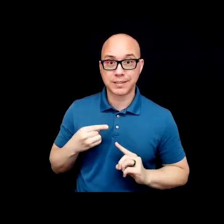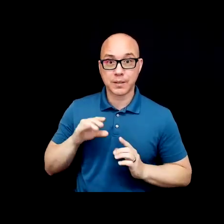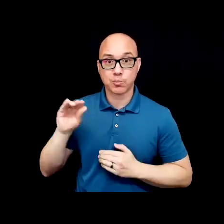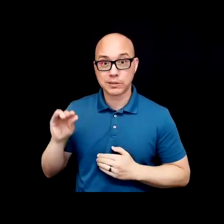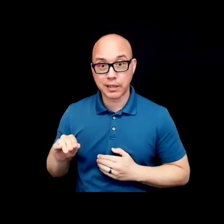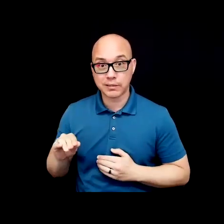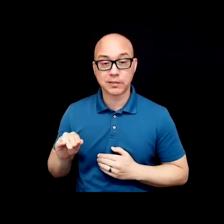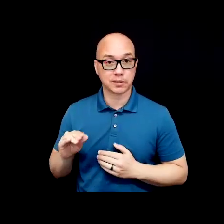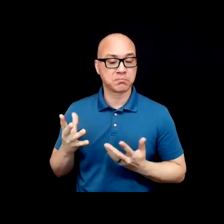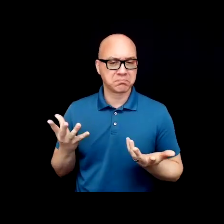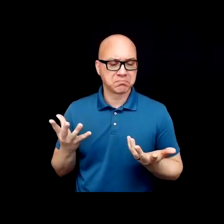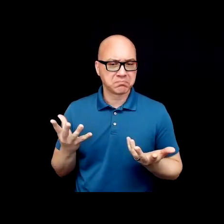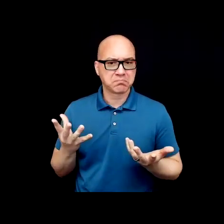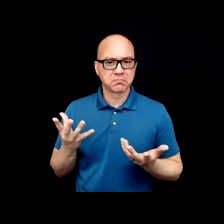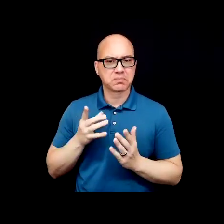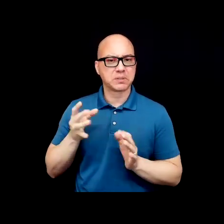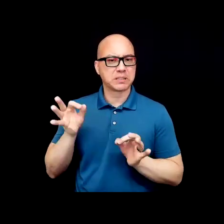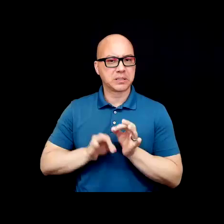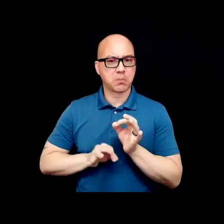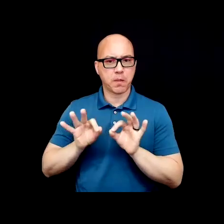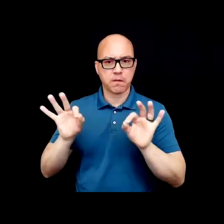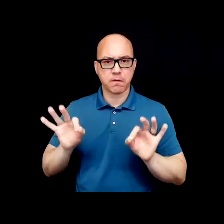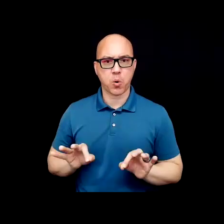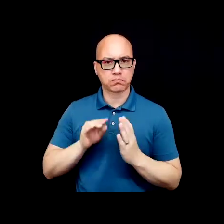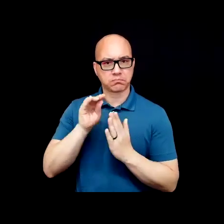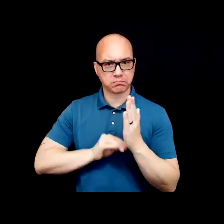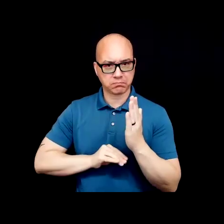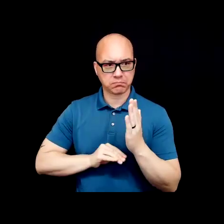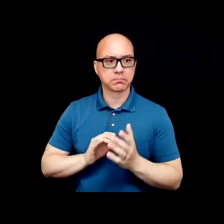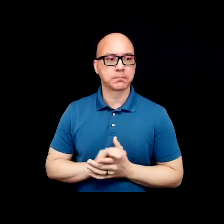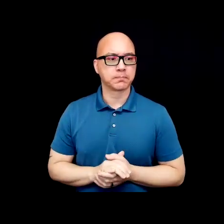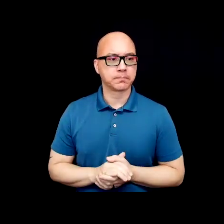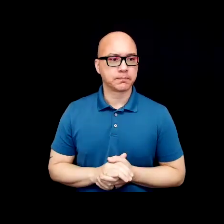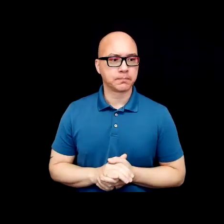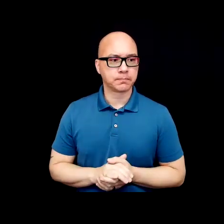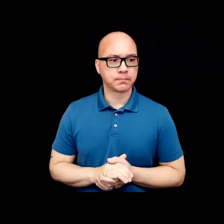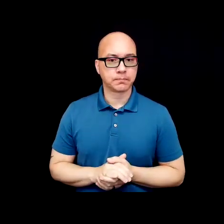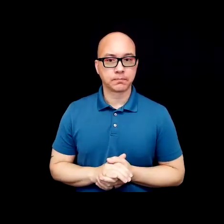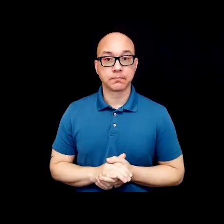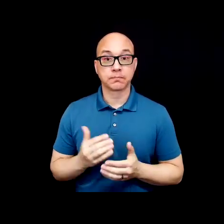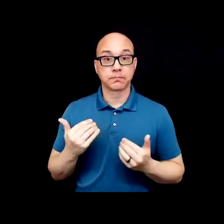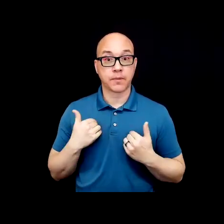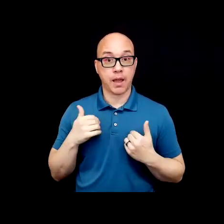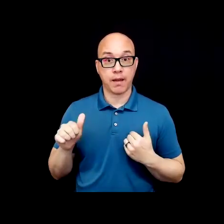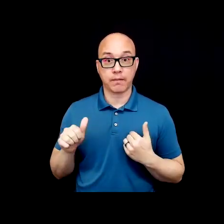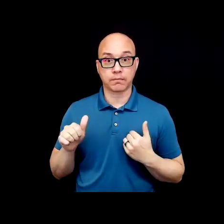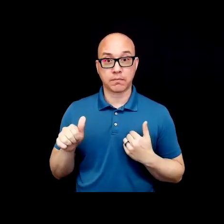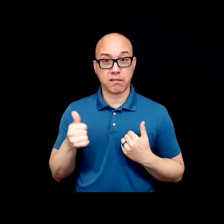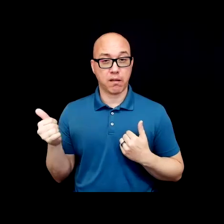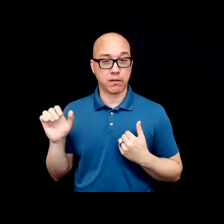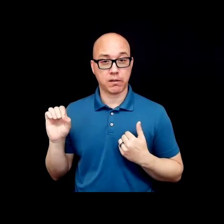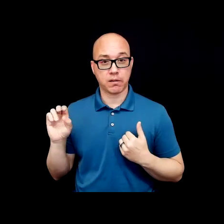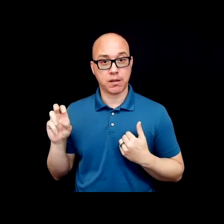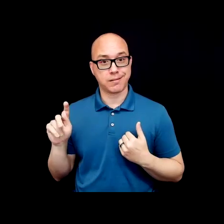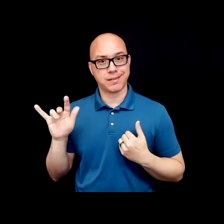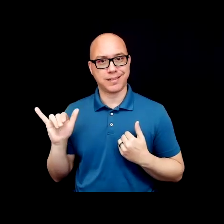thing. So it's a simple form of a company. There is a different entity involved there, but